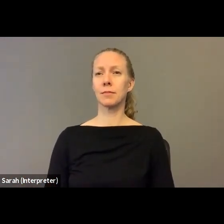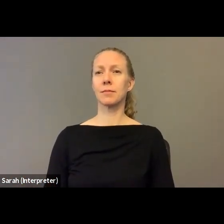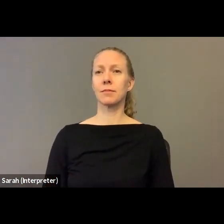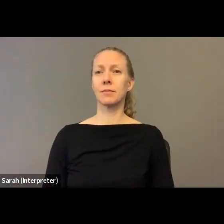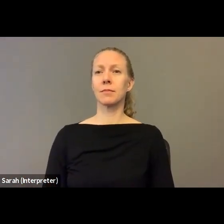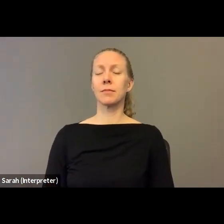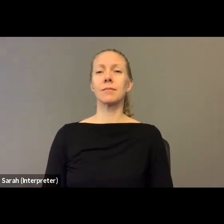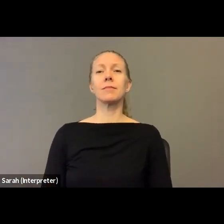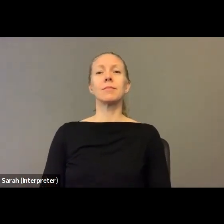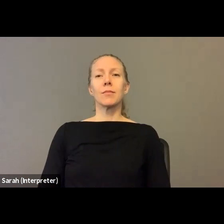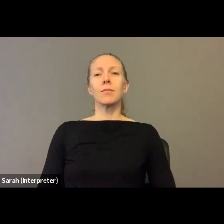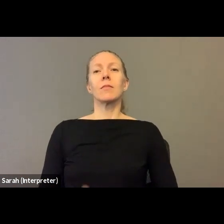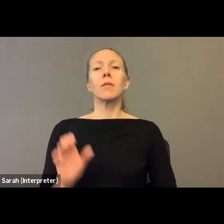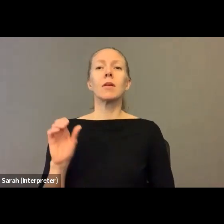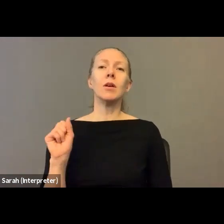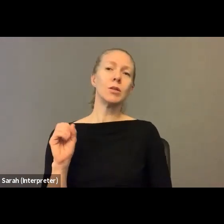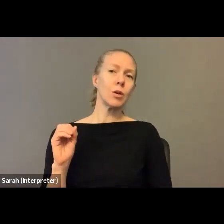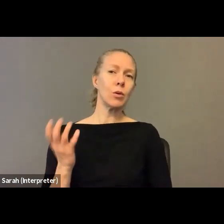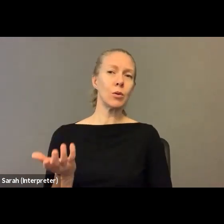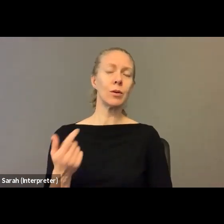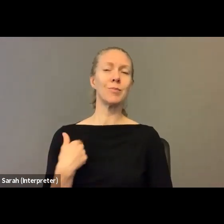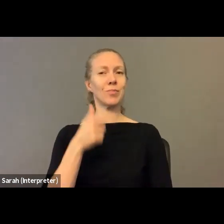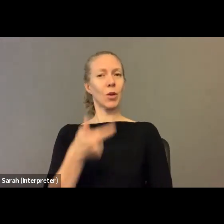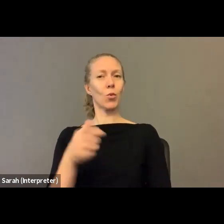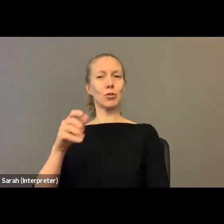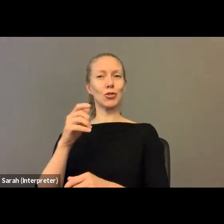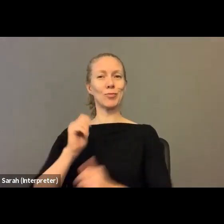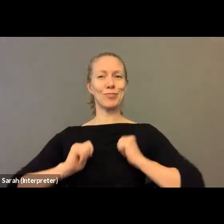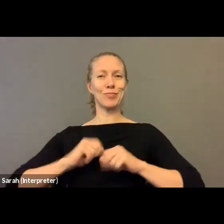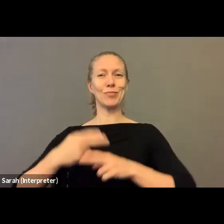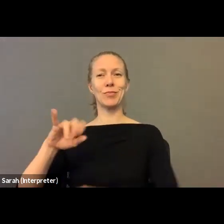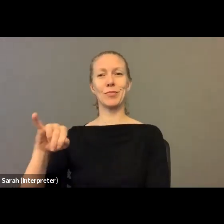So I watched Jeopardy a lot with my daughter,